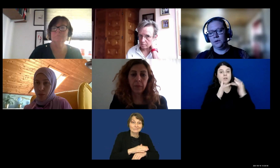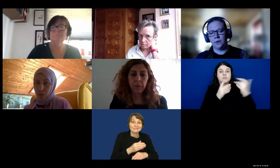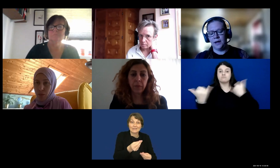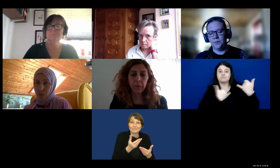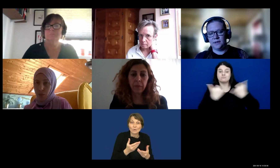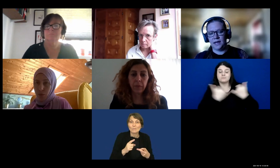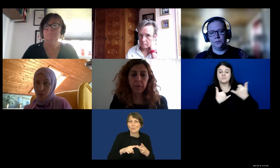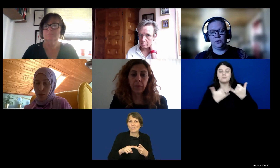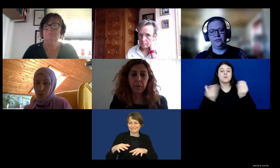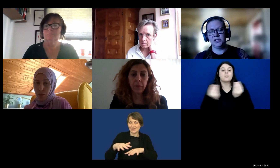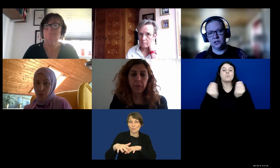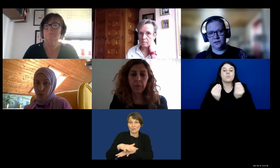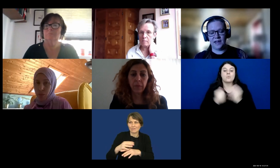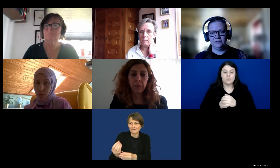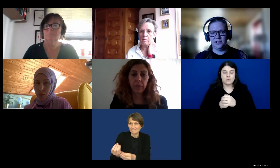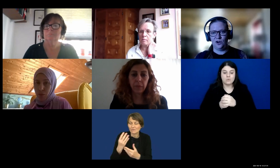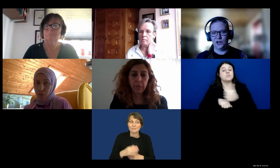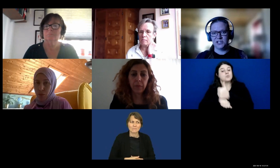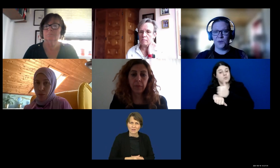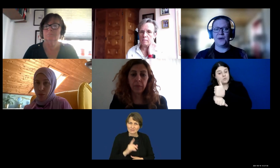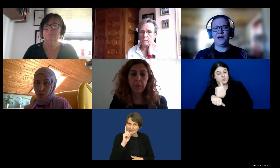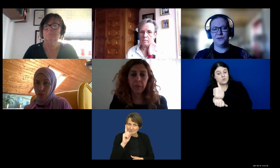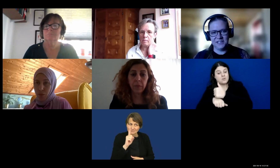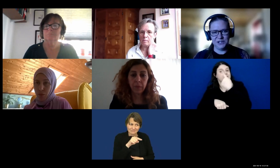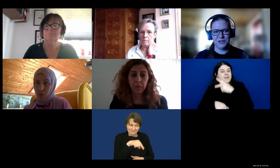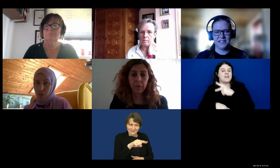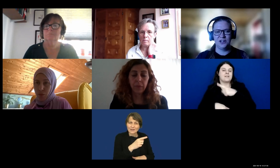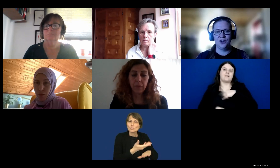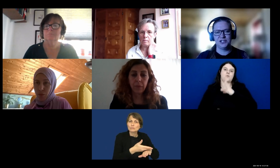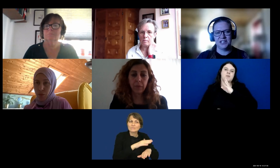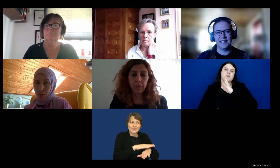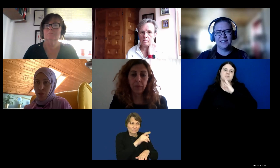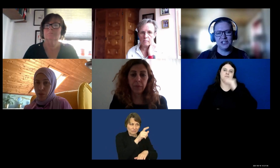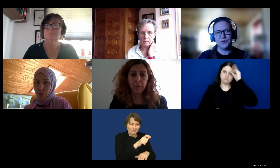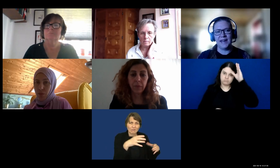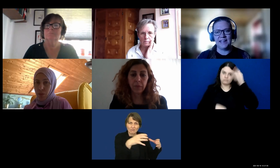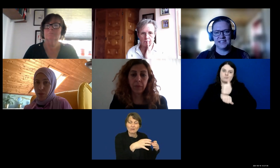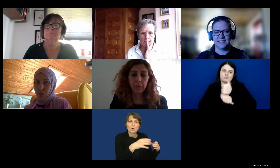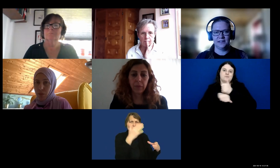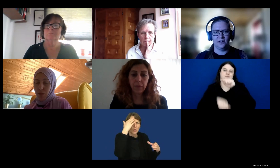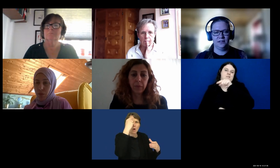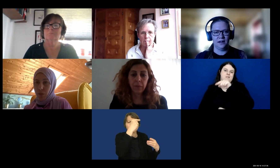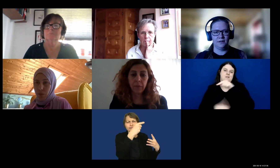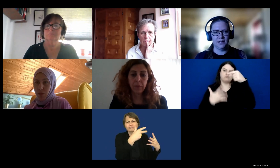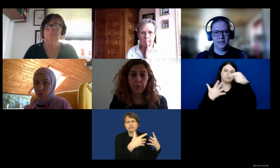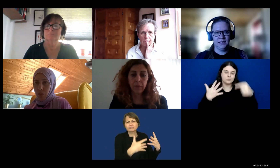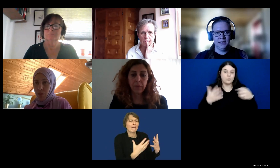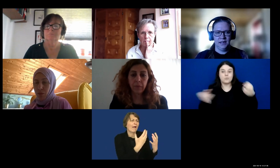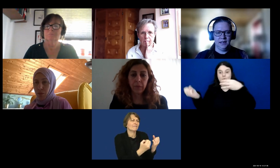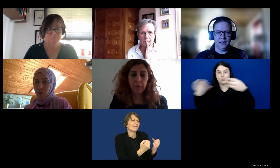is requirements that the professionals have the knowledge about new technology and new aids that are there.